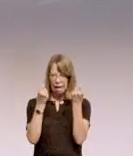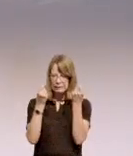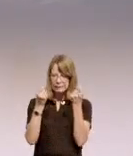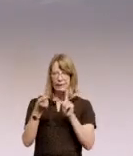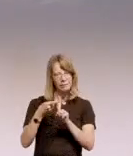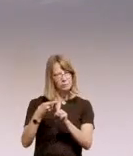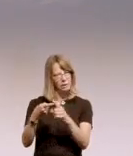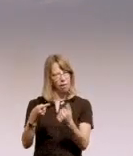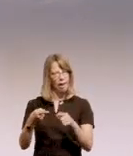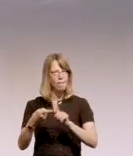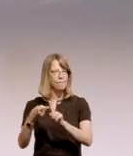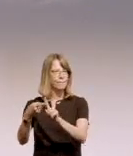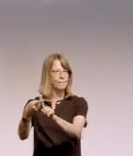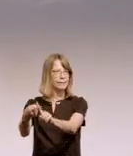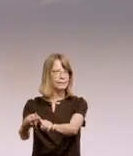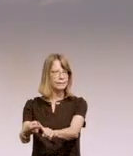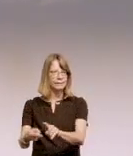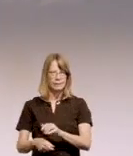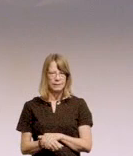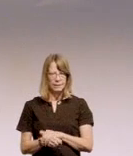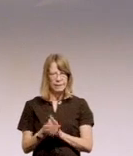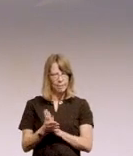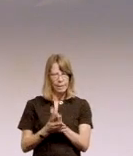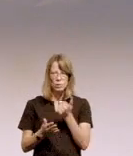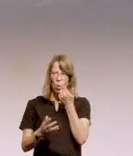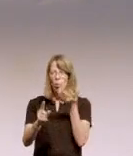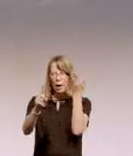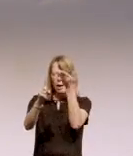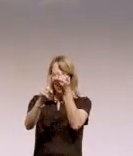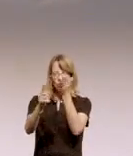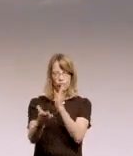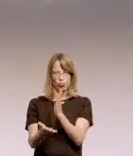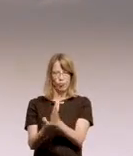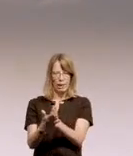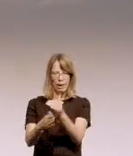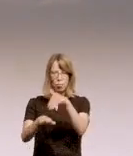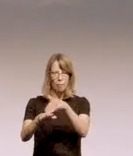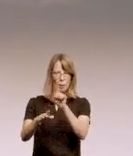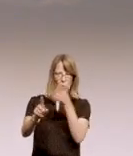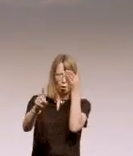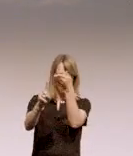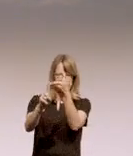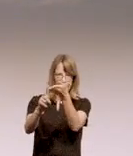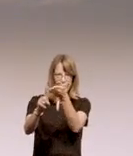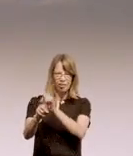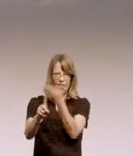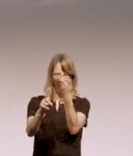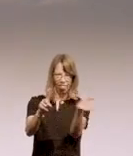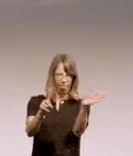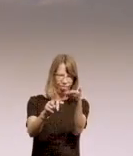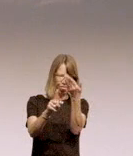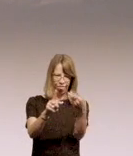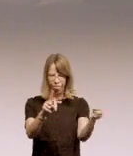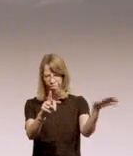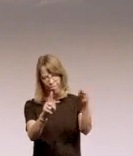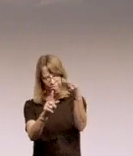entire course of the project. That way, we're never losing sight of what the real problem is. There's no room for interpretation if everyone understands commonly